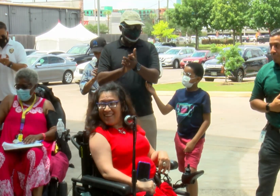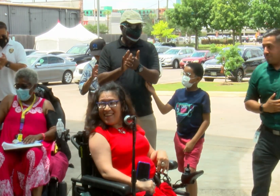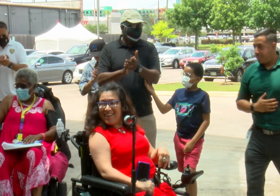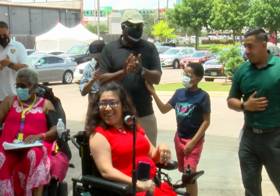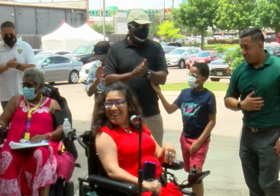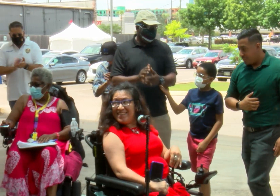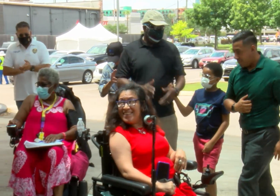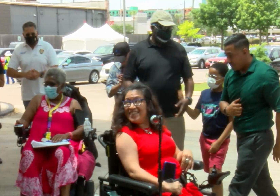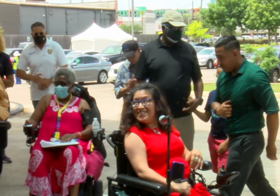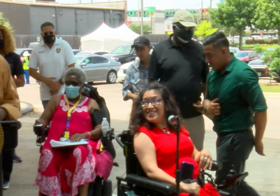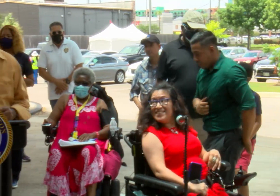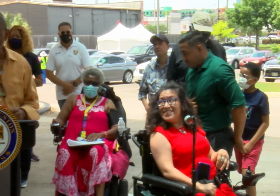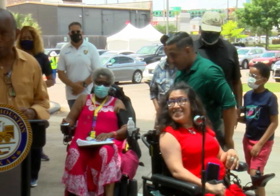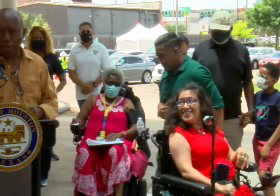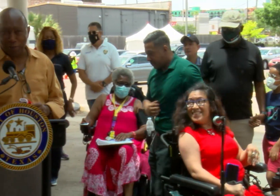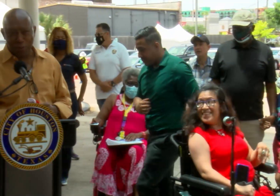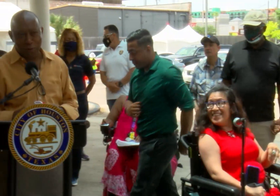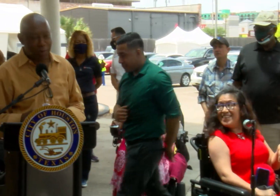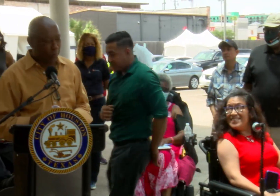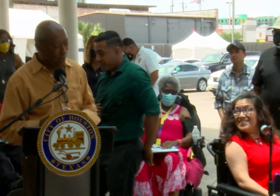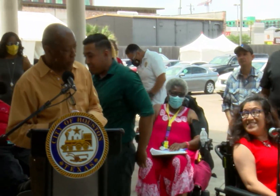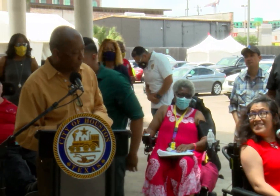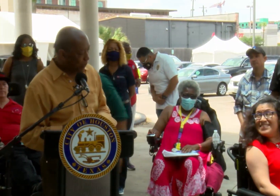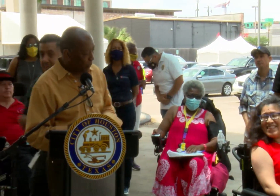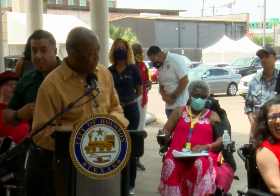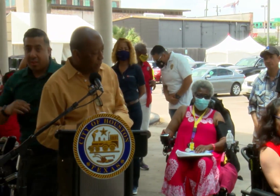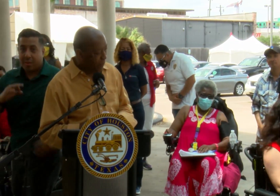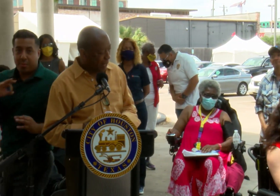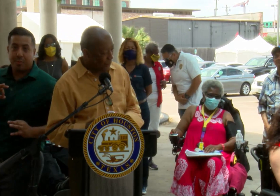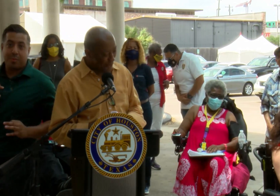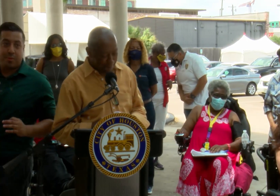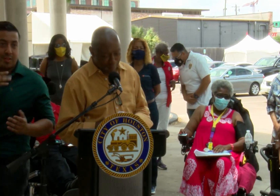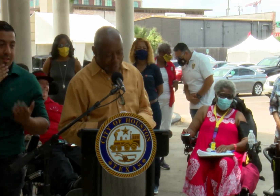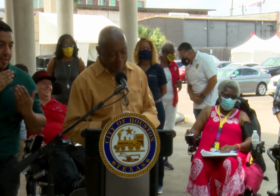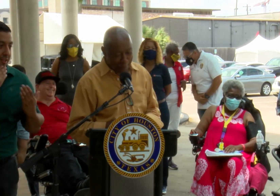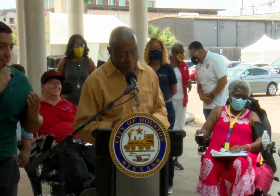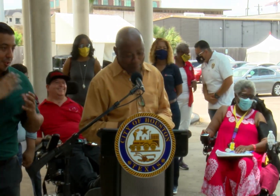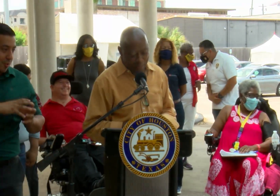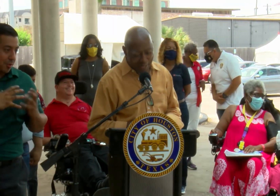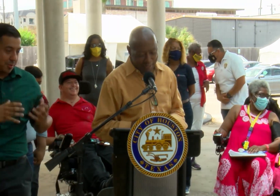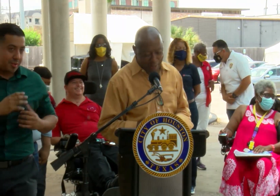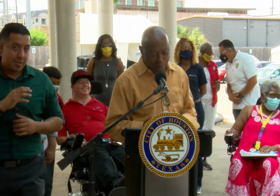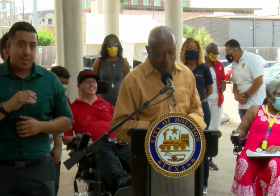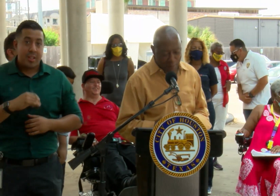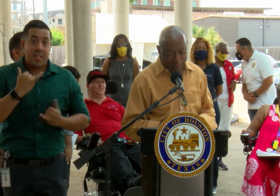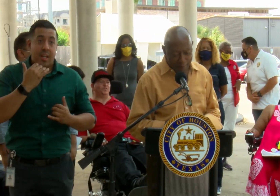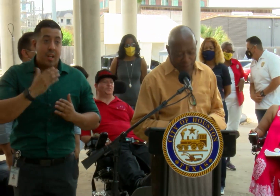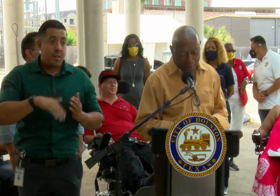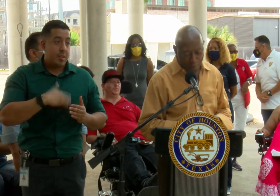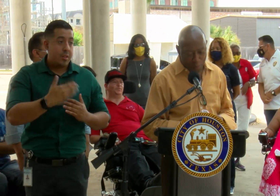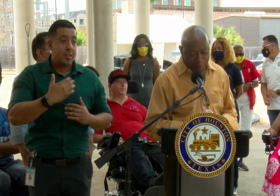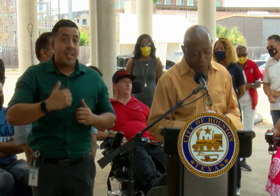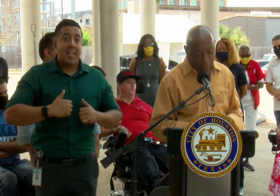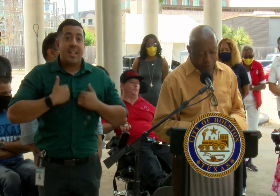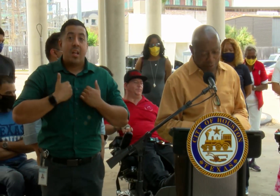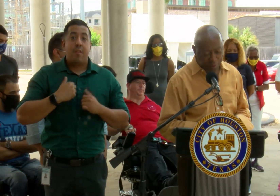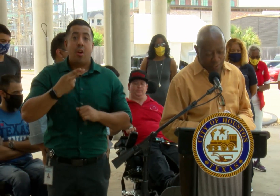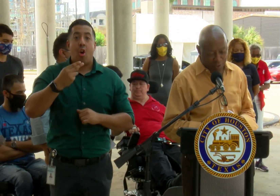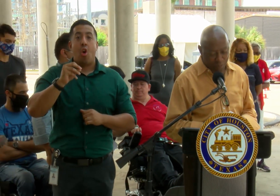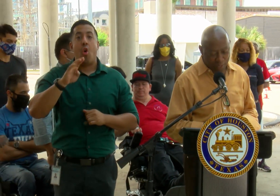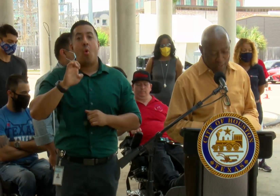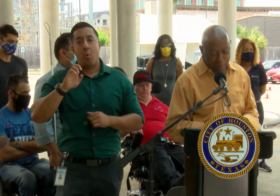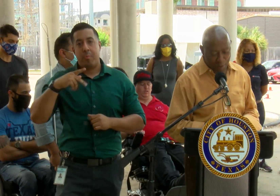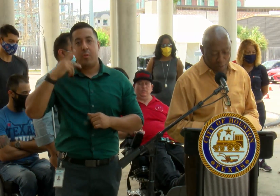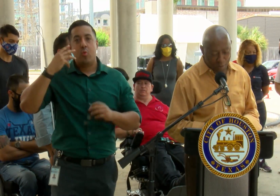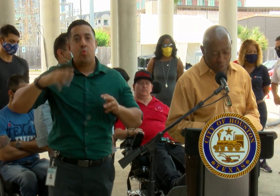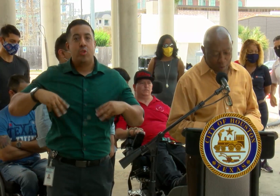Well, I tell you, if that doesn't move you, I don't know what will. So Yes. thank you, Annabelle. And now from the Living Hope Wheelchair